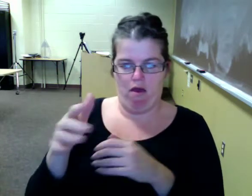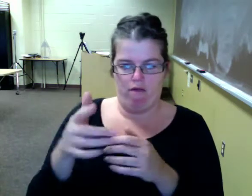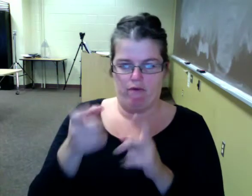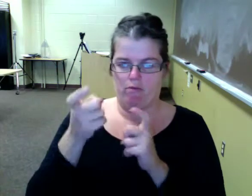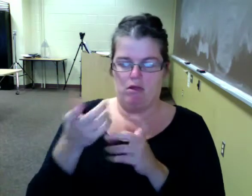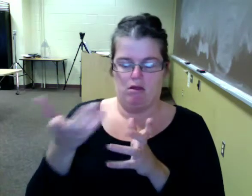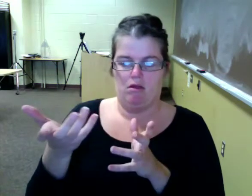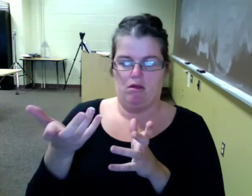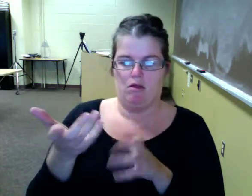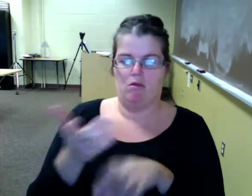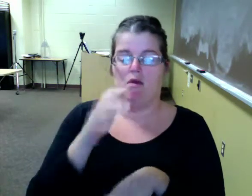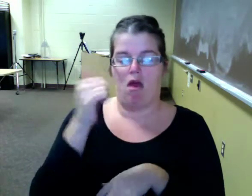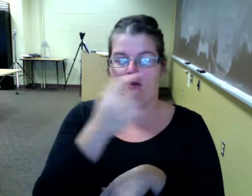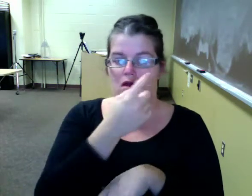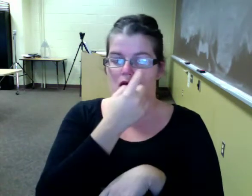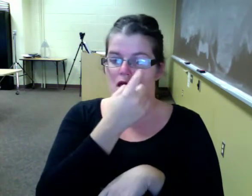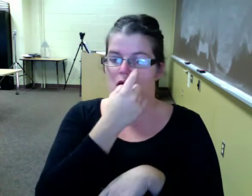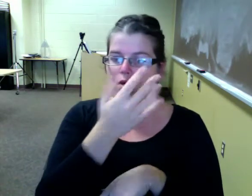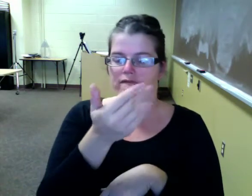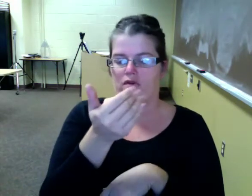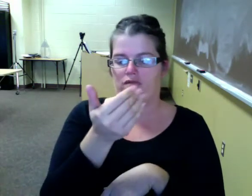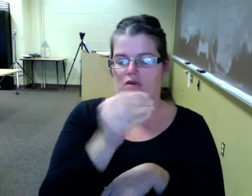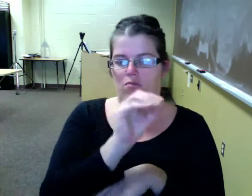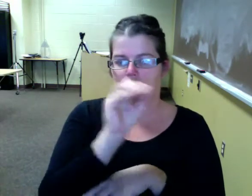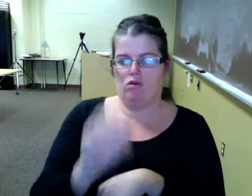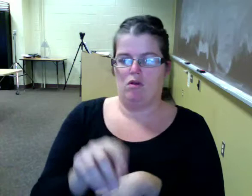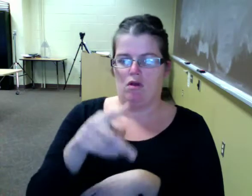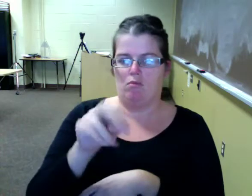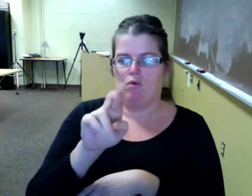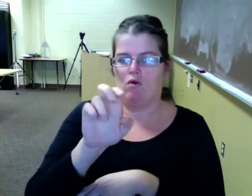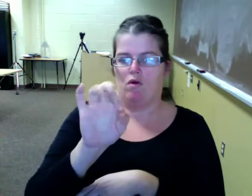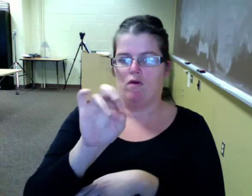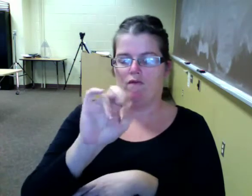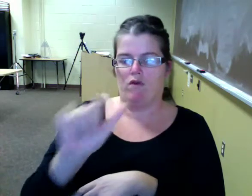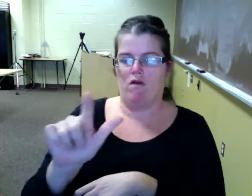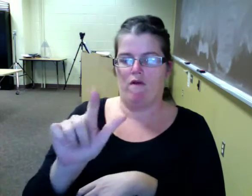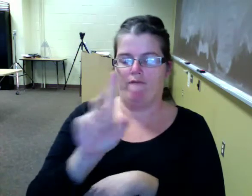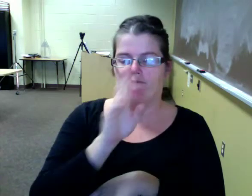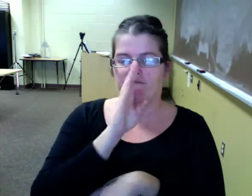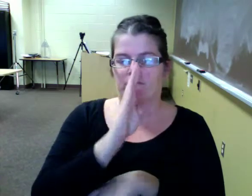had 15% peripheral vision. That's all, no direct vision.